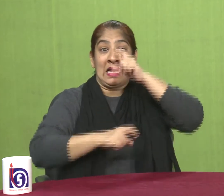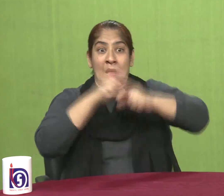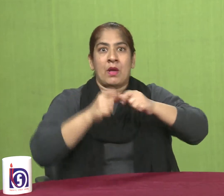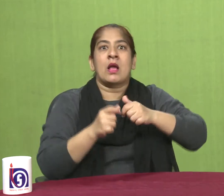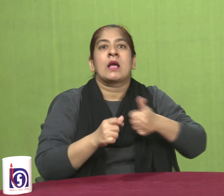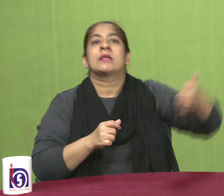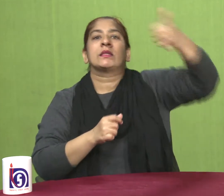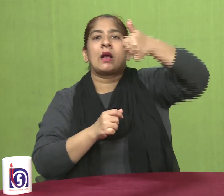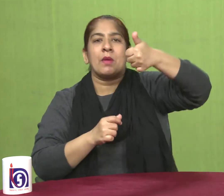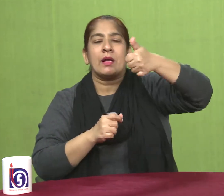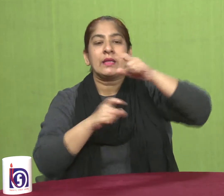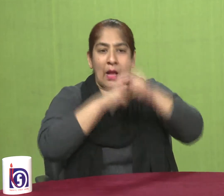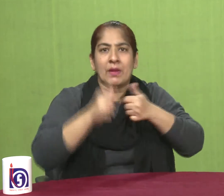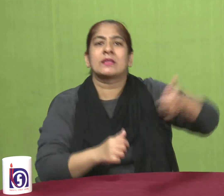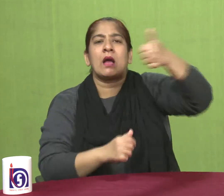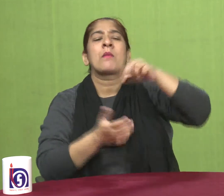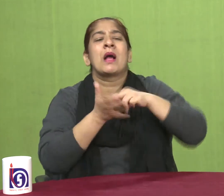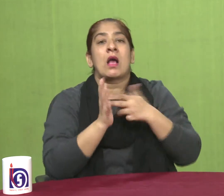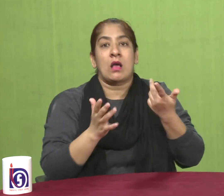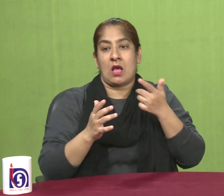Then there is trade commissioners.